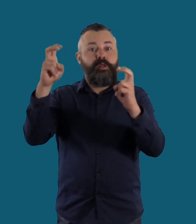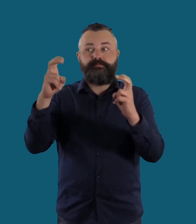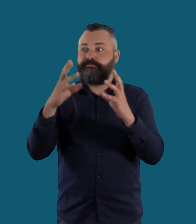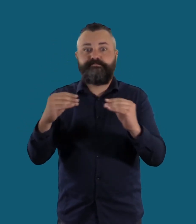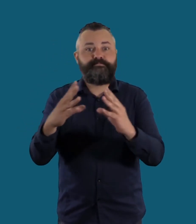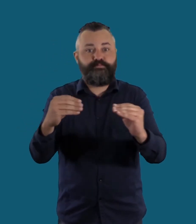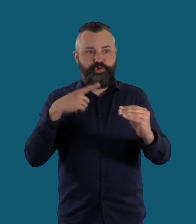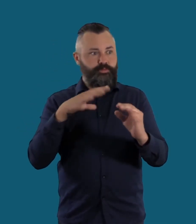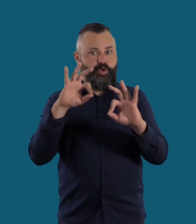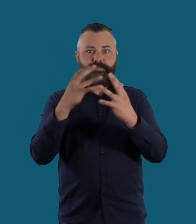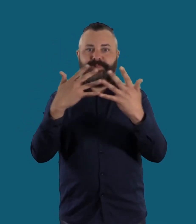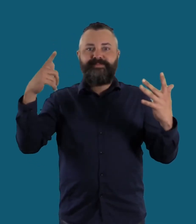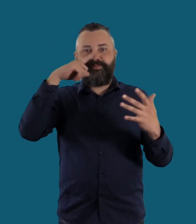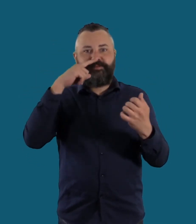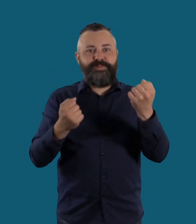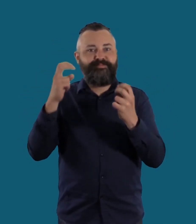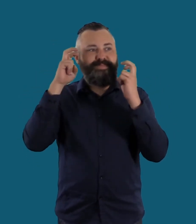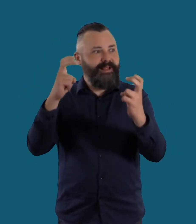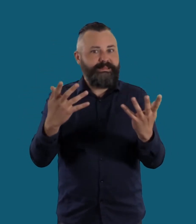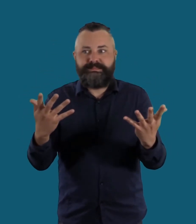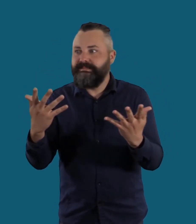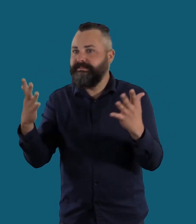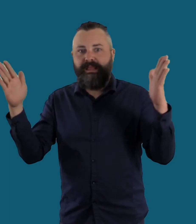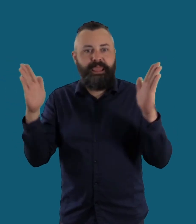Transport may be affected as there may be less people working.